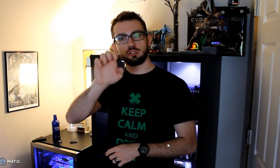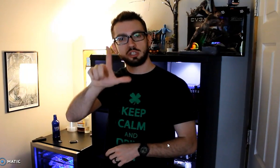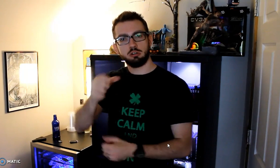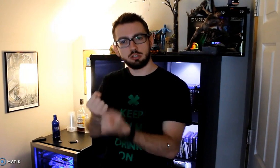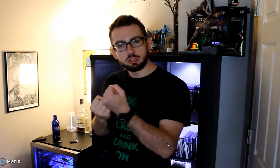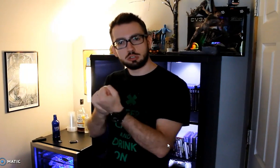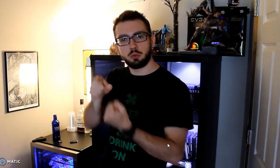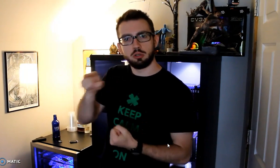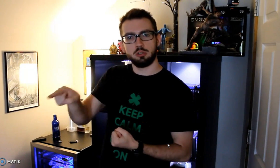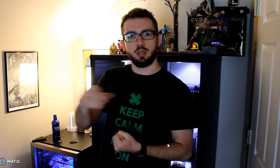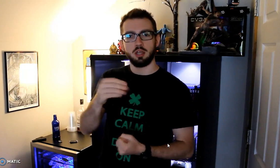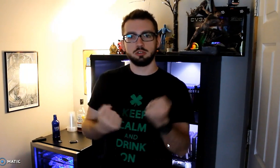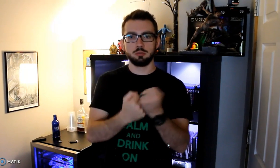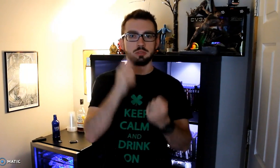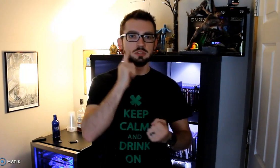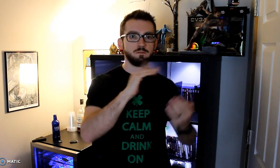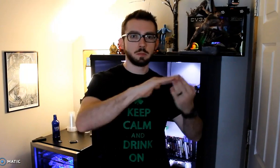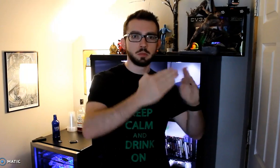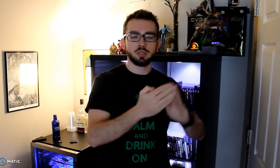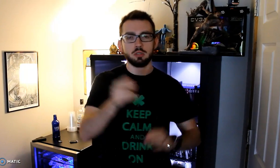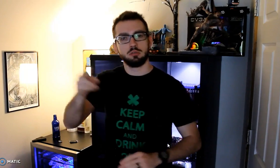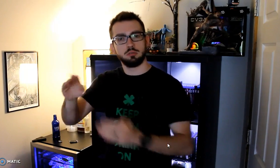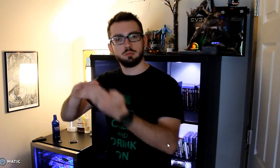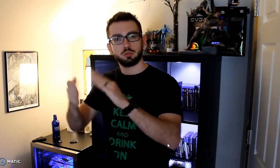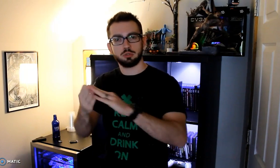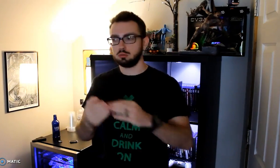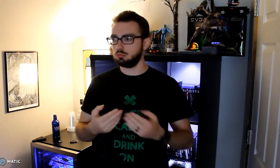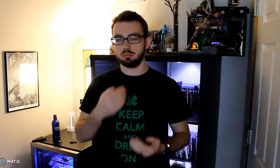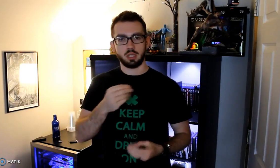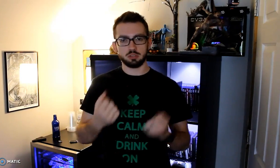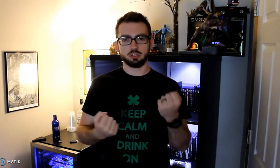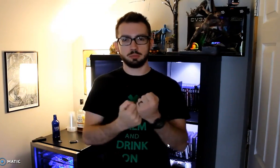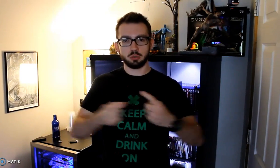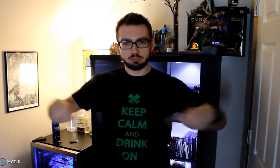his channel and support him and support the deaf community,